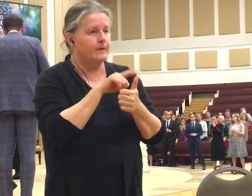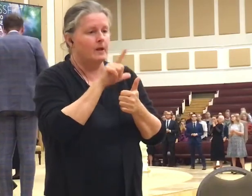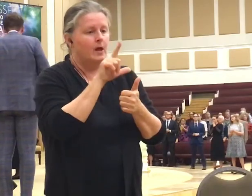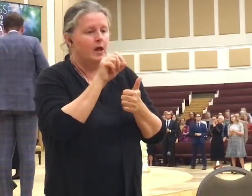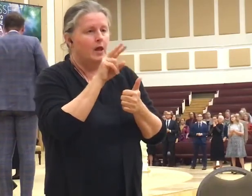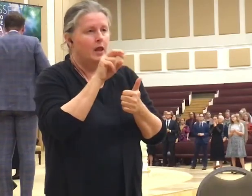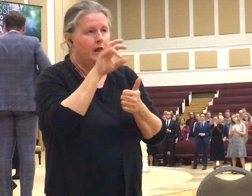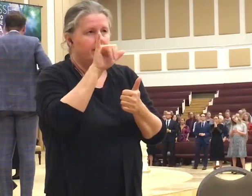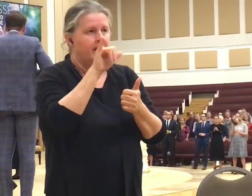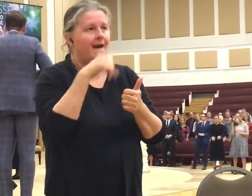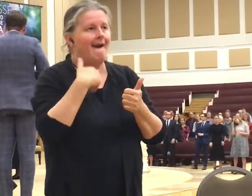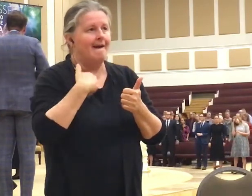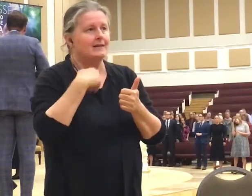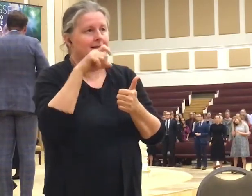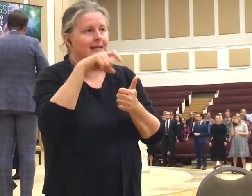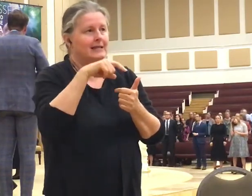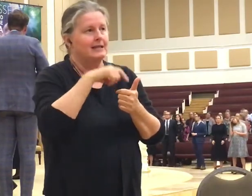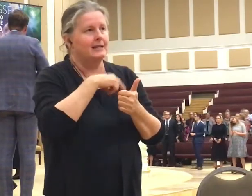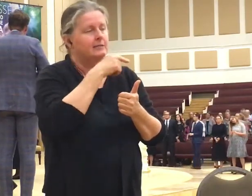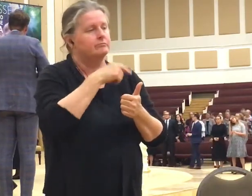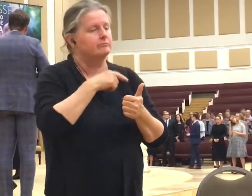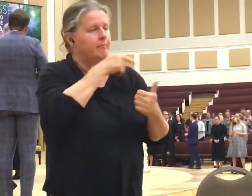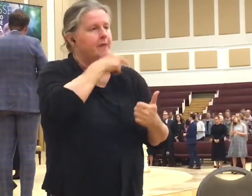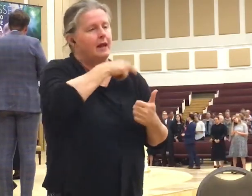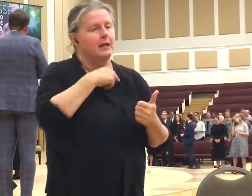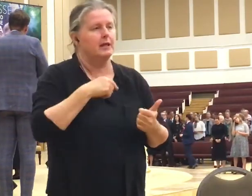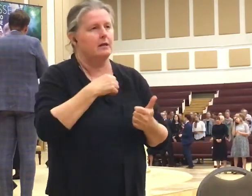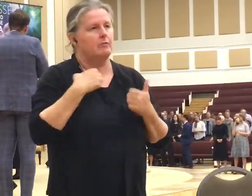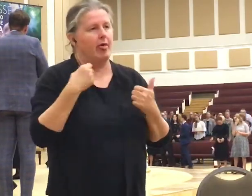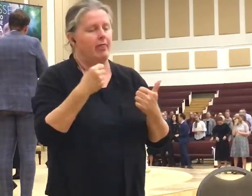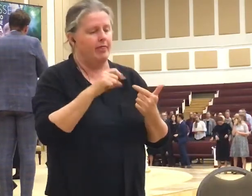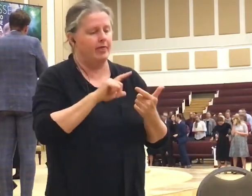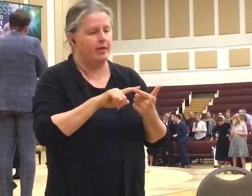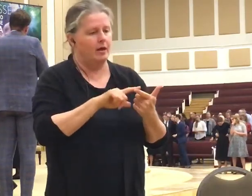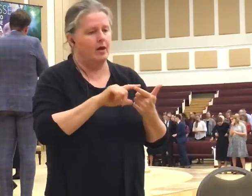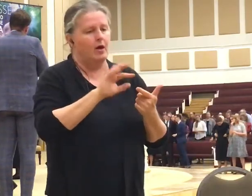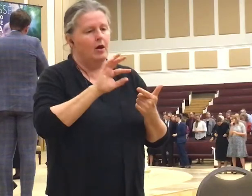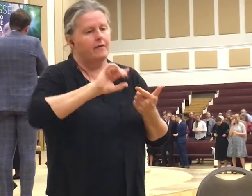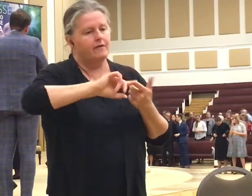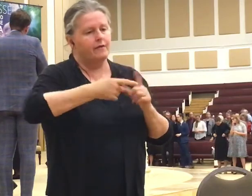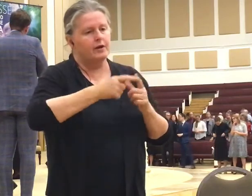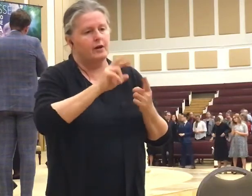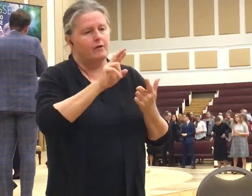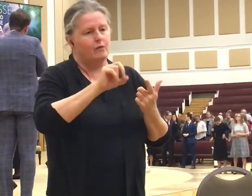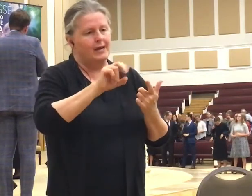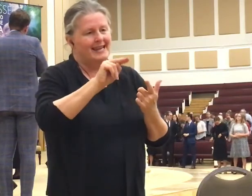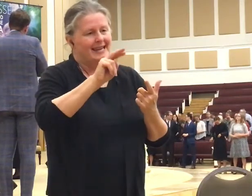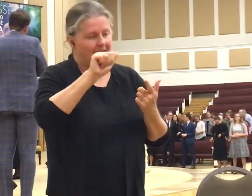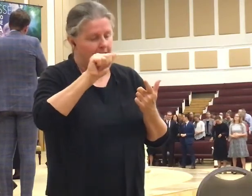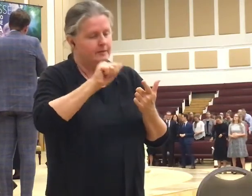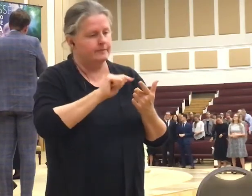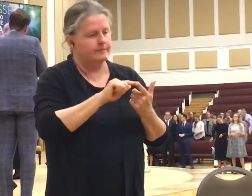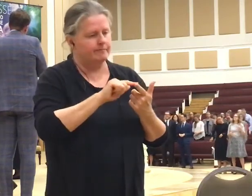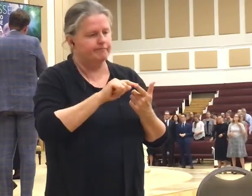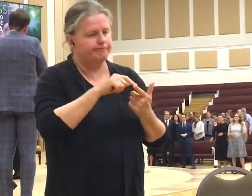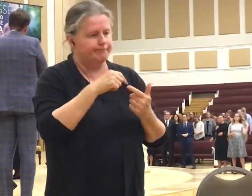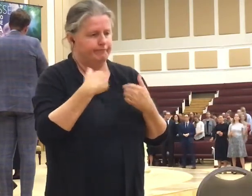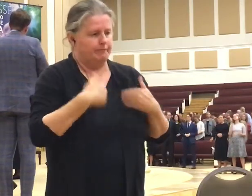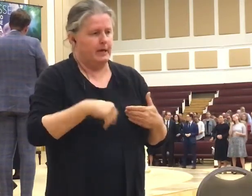Lovey has a need in her body, battling with health, needs a miracle. Also another friend of Raina is in need of a touch from God in her